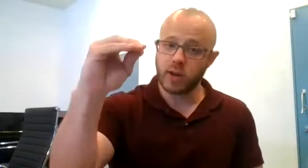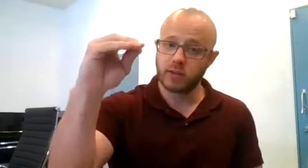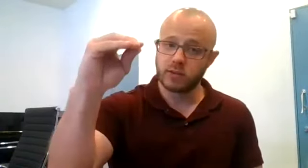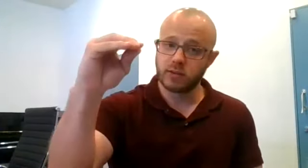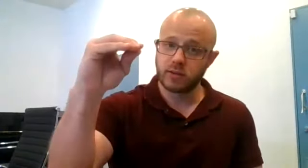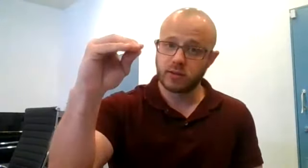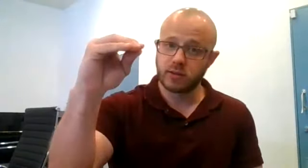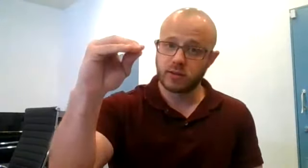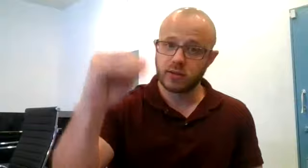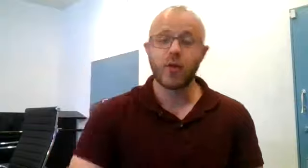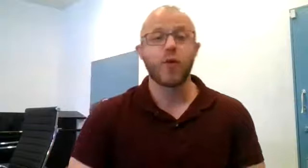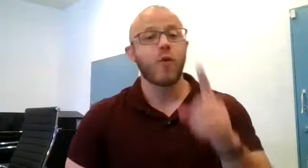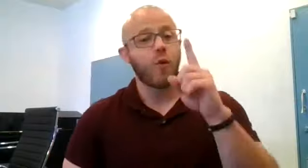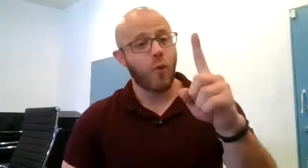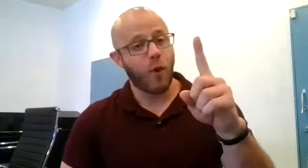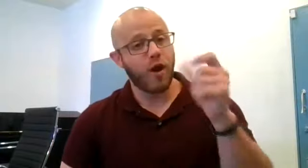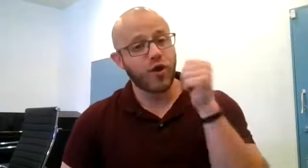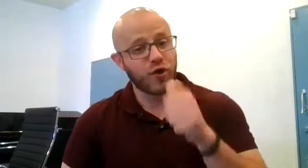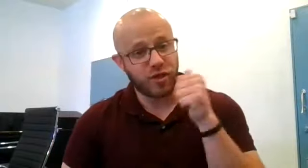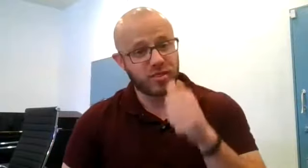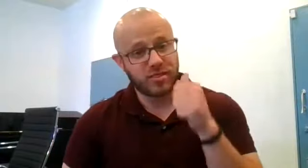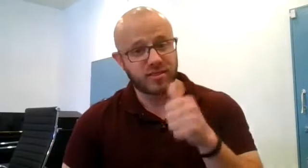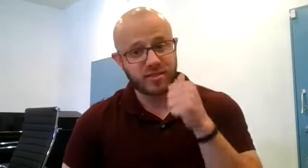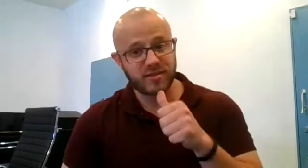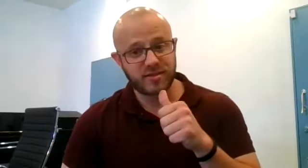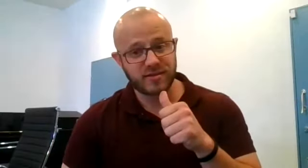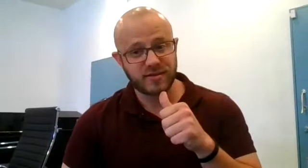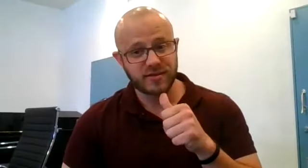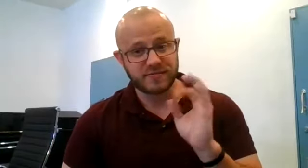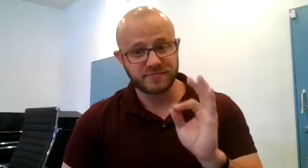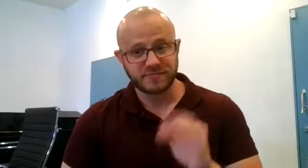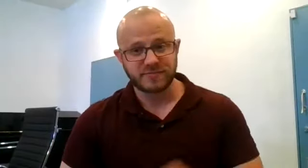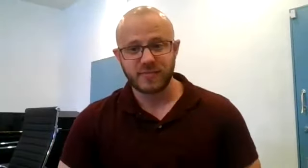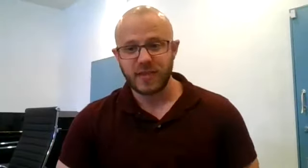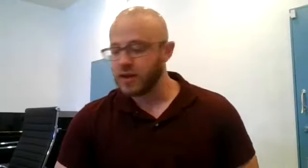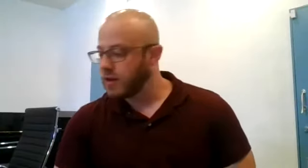One's a boy, one's a girl.